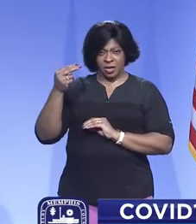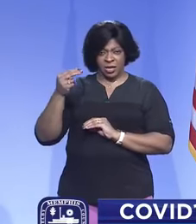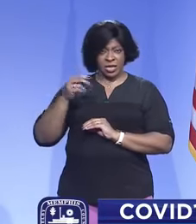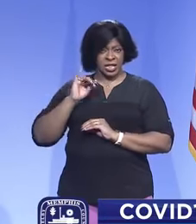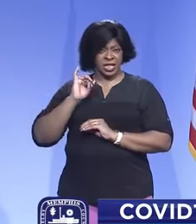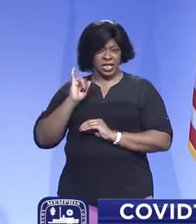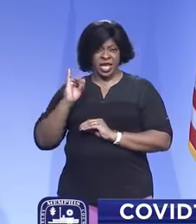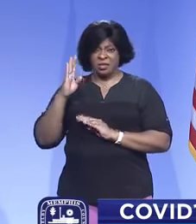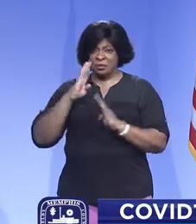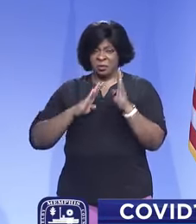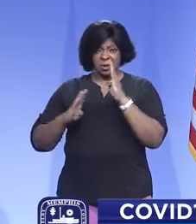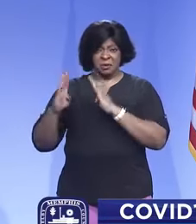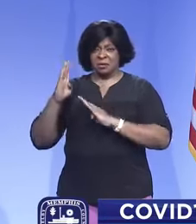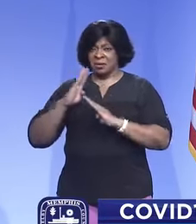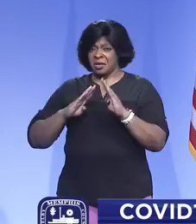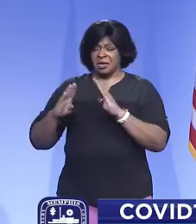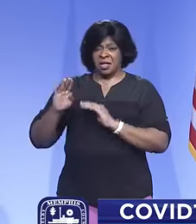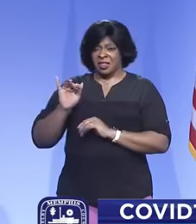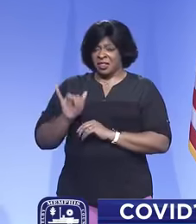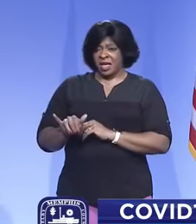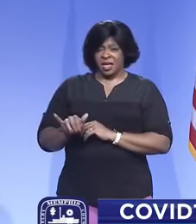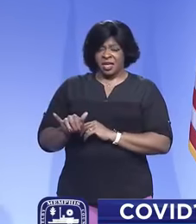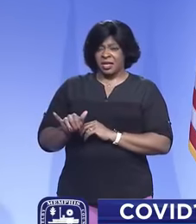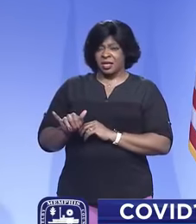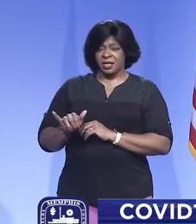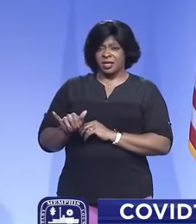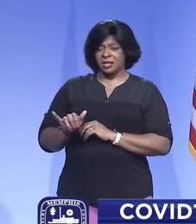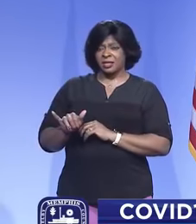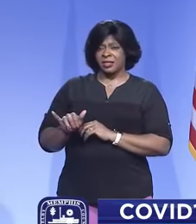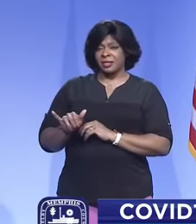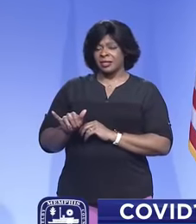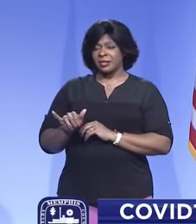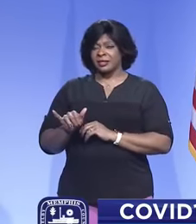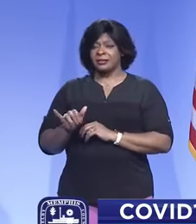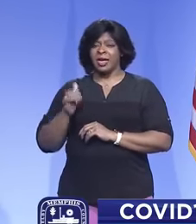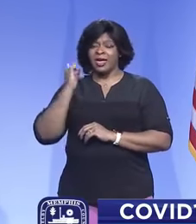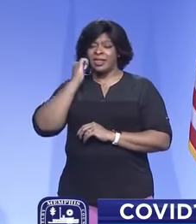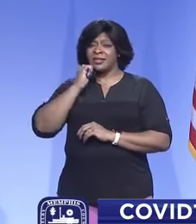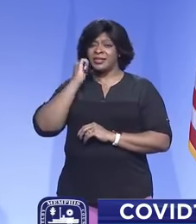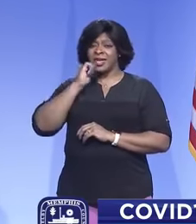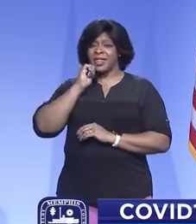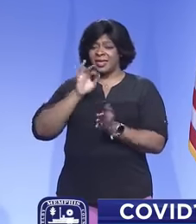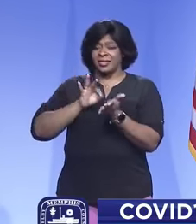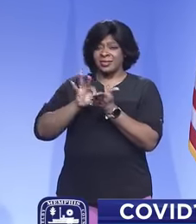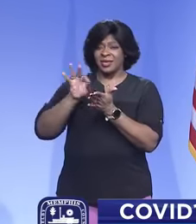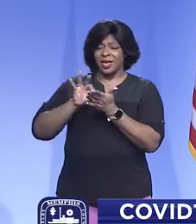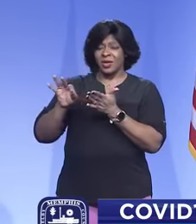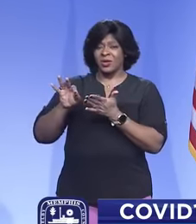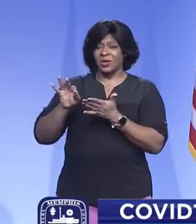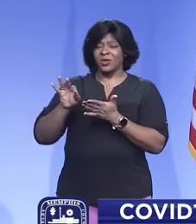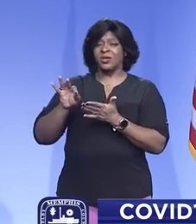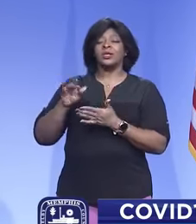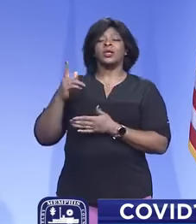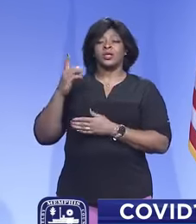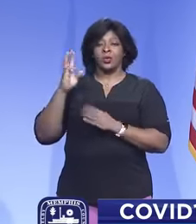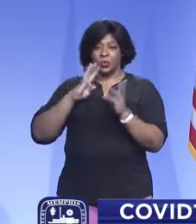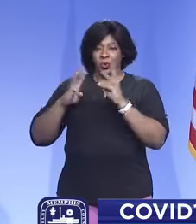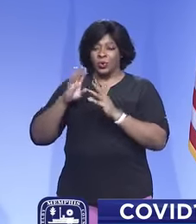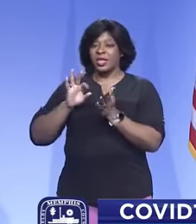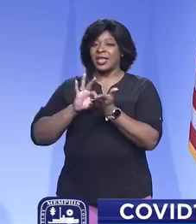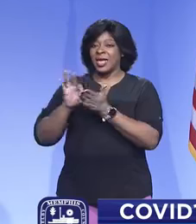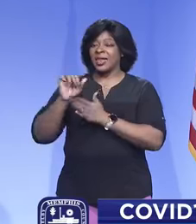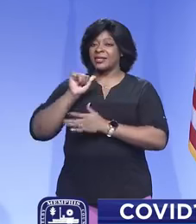the worry that the daily case count gets less? Is there a worry that daily case count is